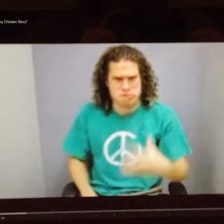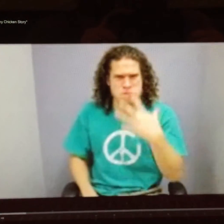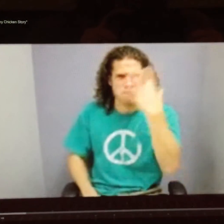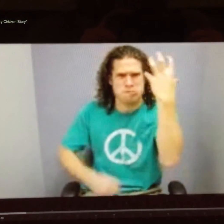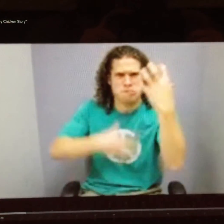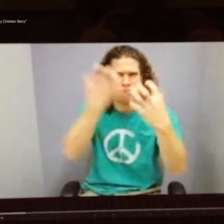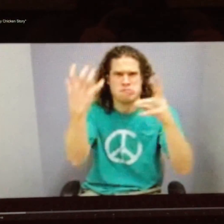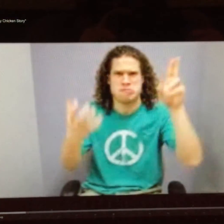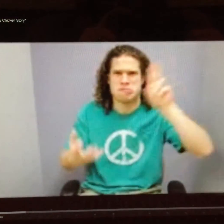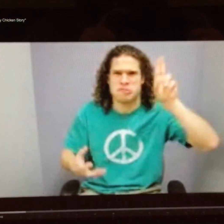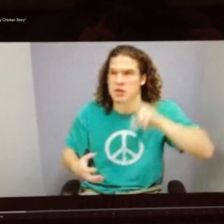house.